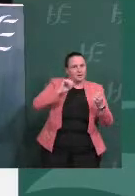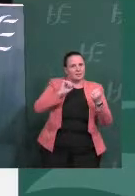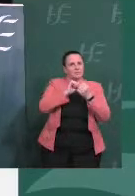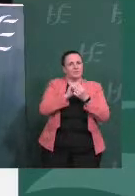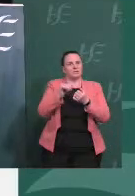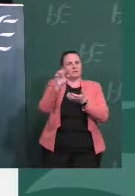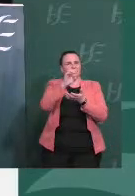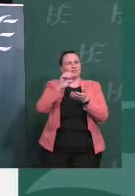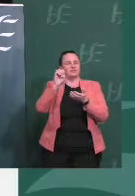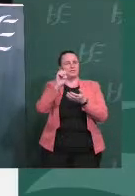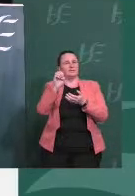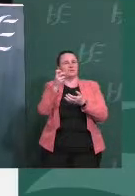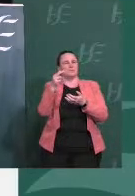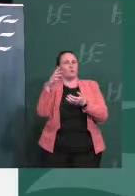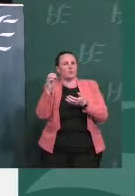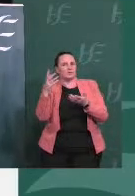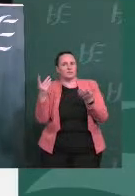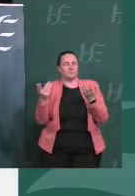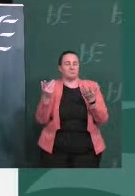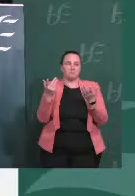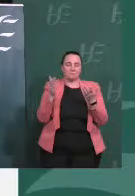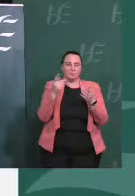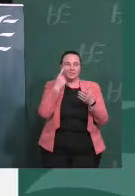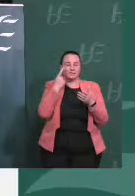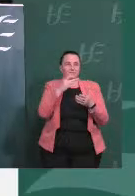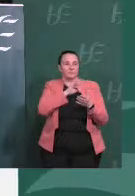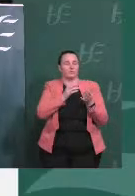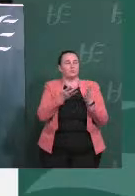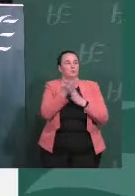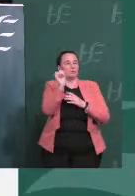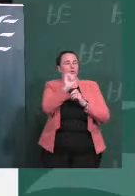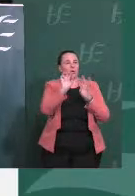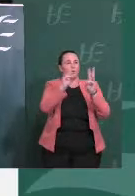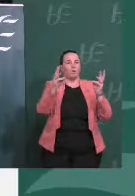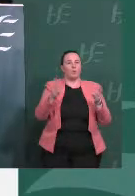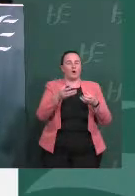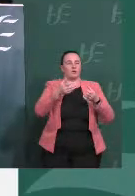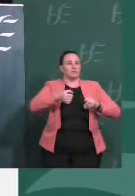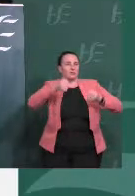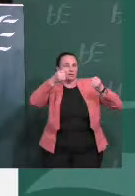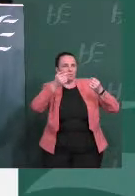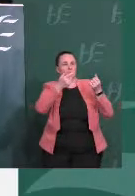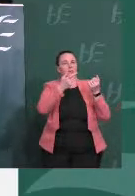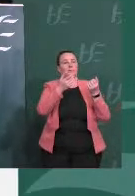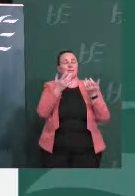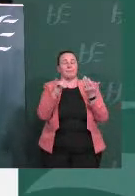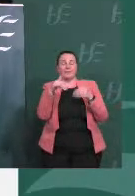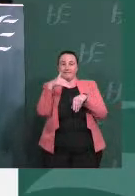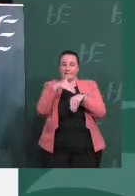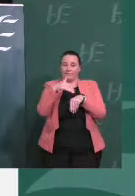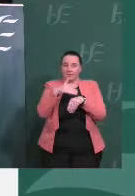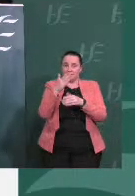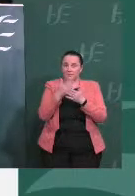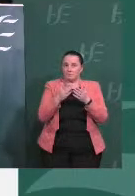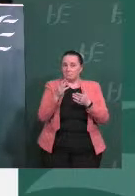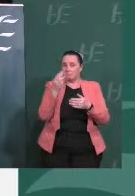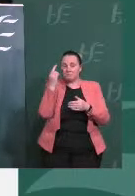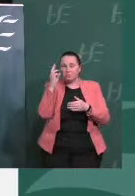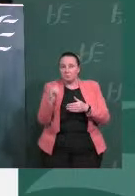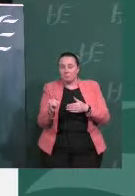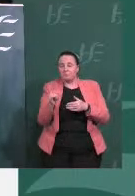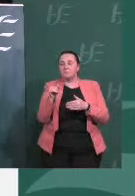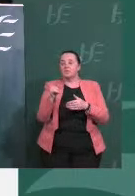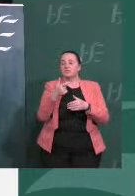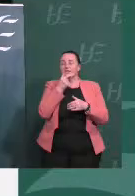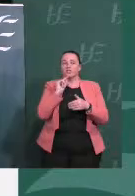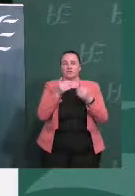and that resulted that we saw ourselves through World Cups and Euros may have had some part in contributing, and that gender divide